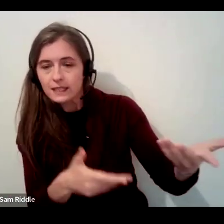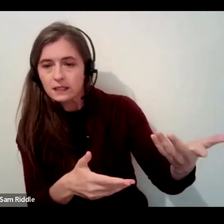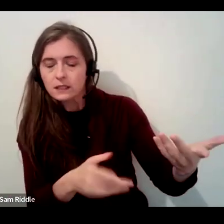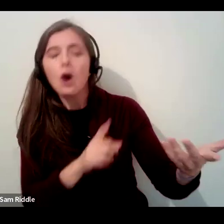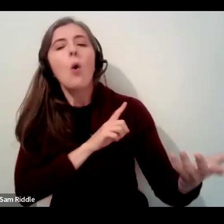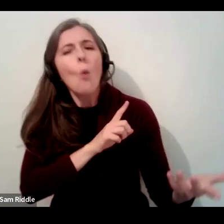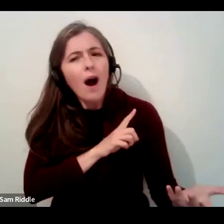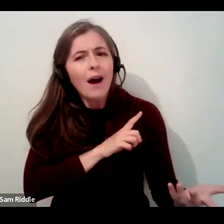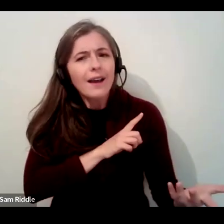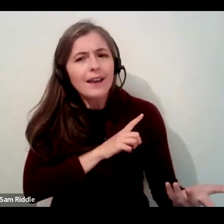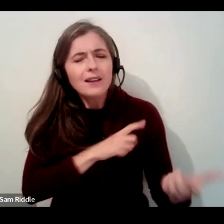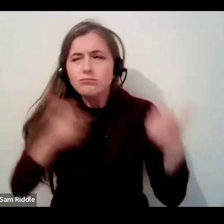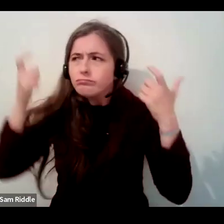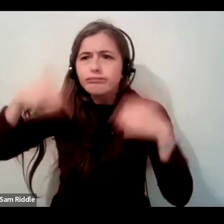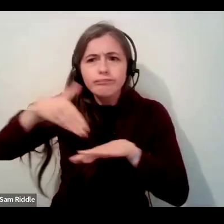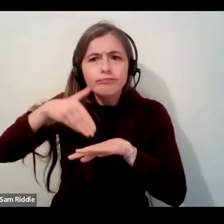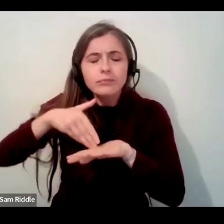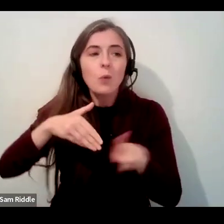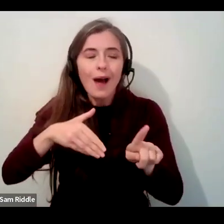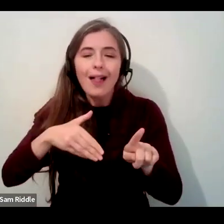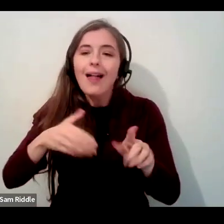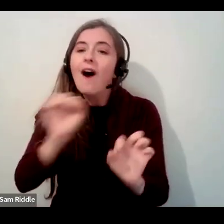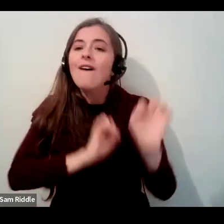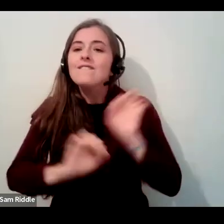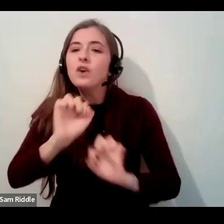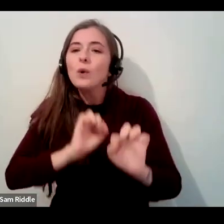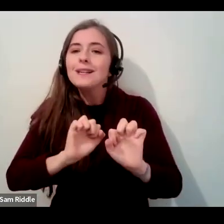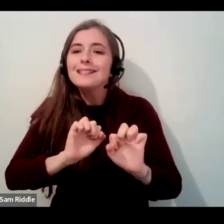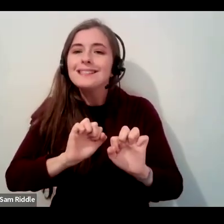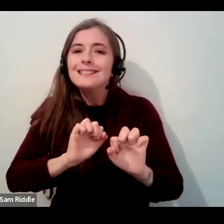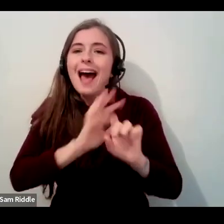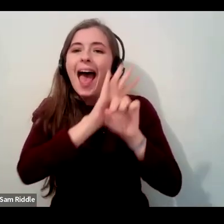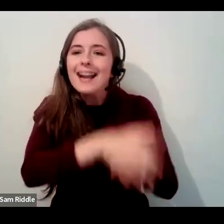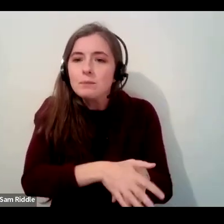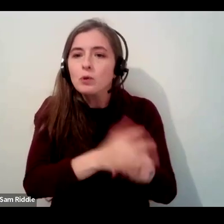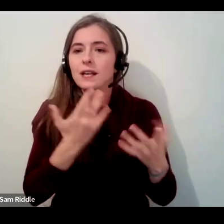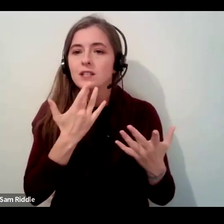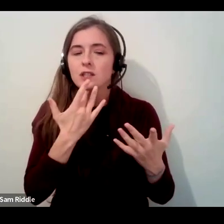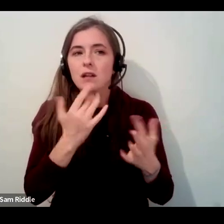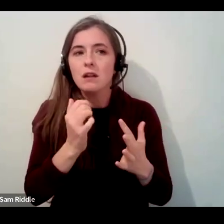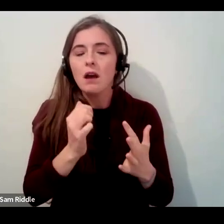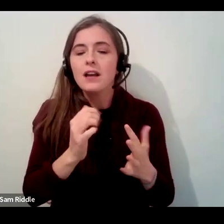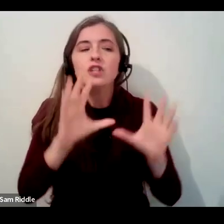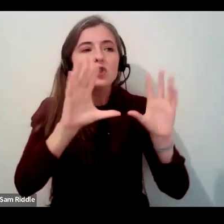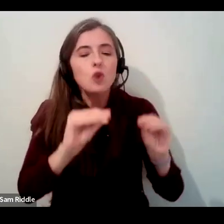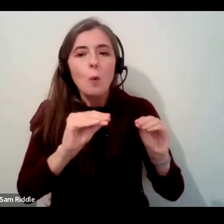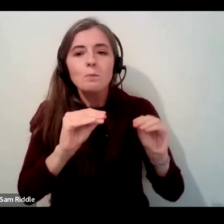about avoiding exploitation, abuse of power between two individuals. That is already in